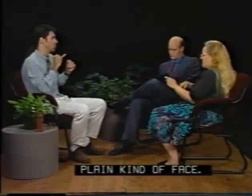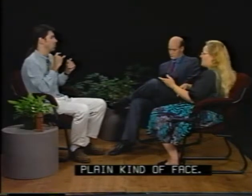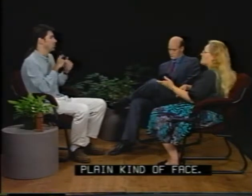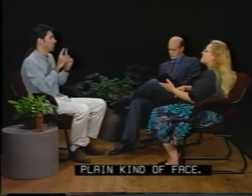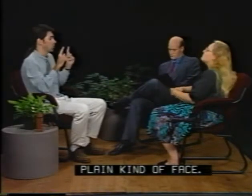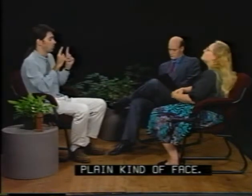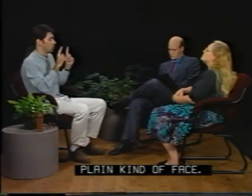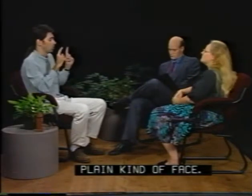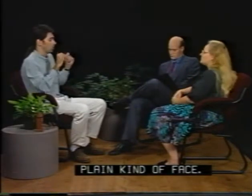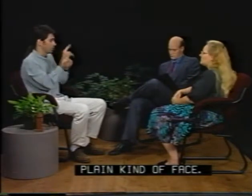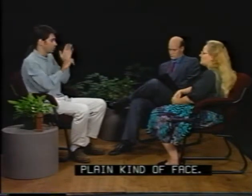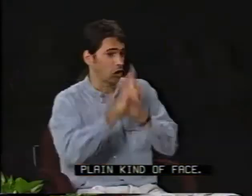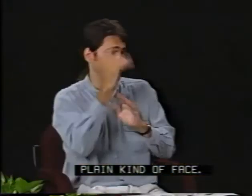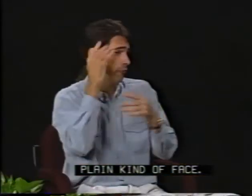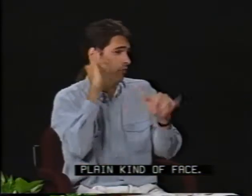face.